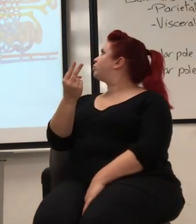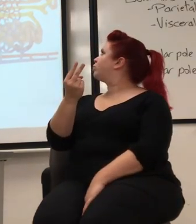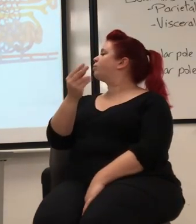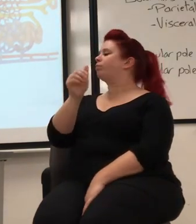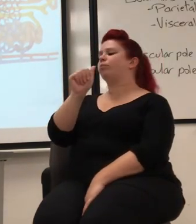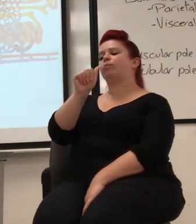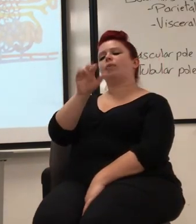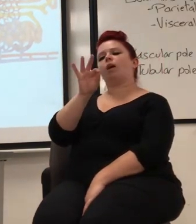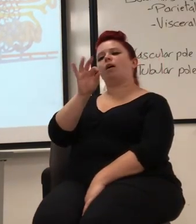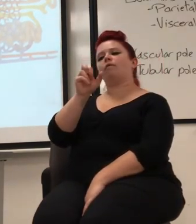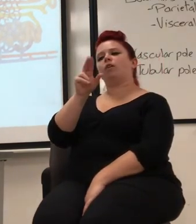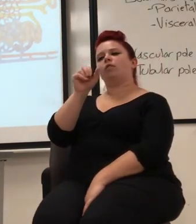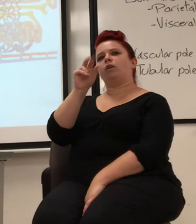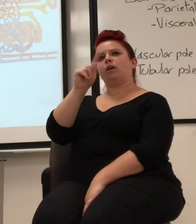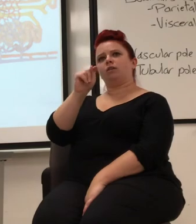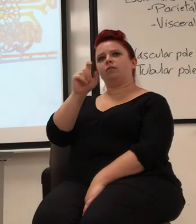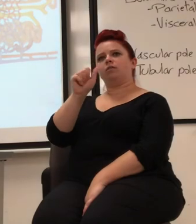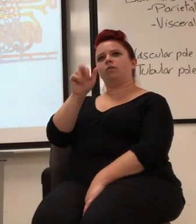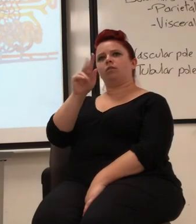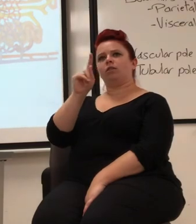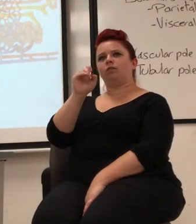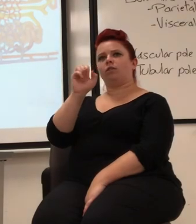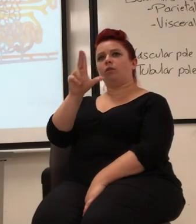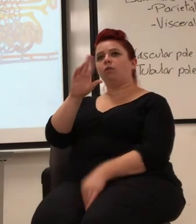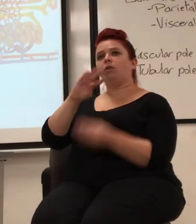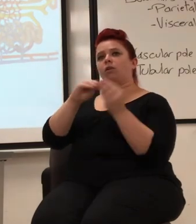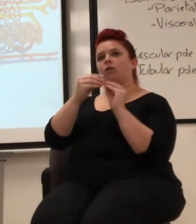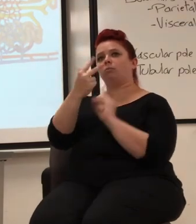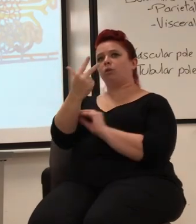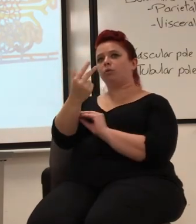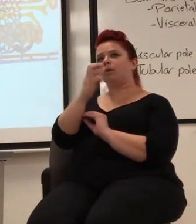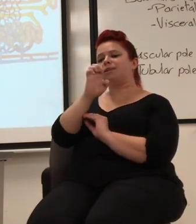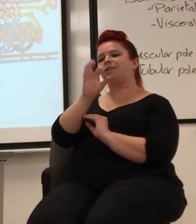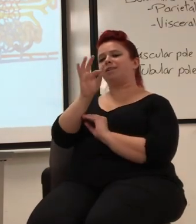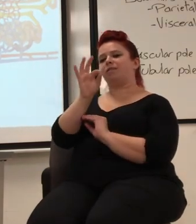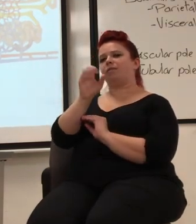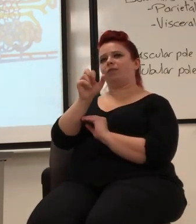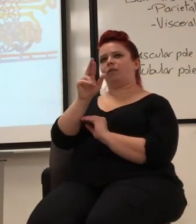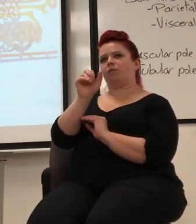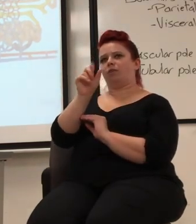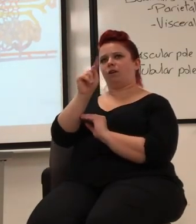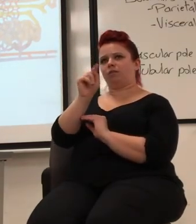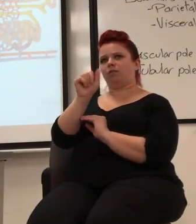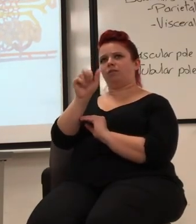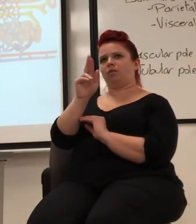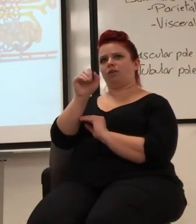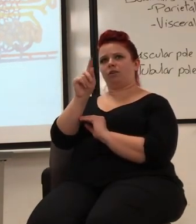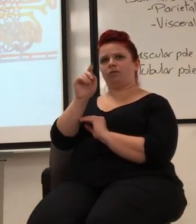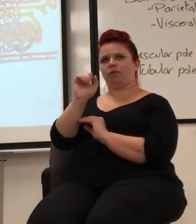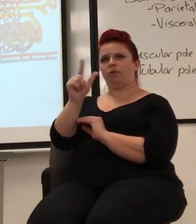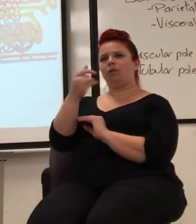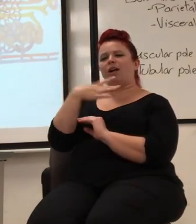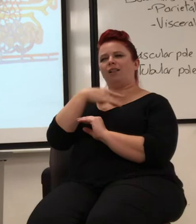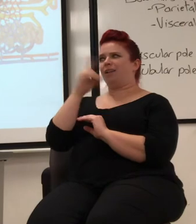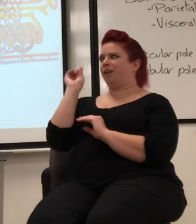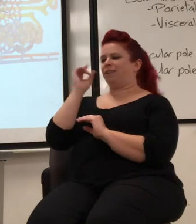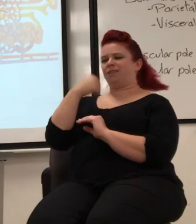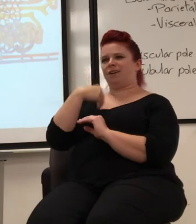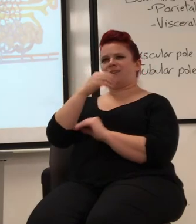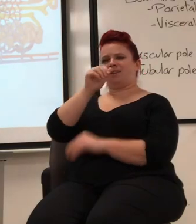Afferent arterial, so number makes number 3. Efferent arterial, very good. Now, I like this one here. It goes afferent